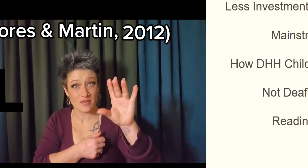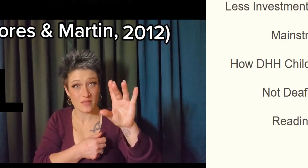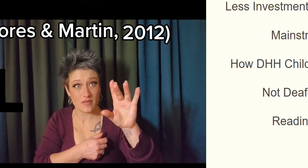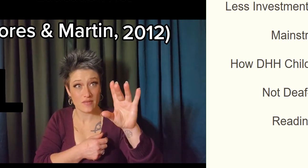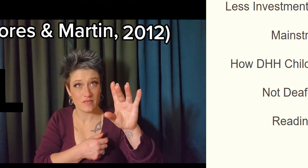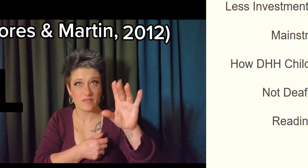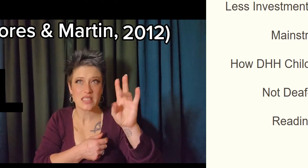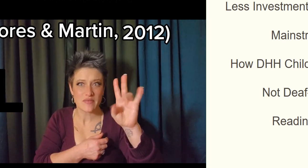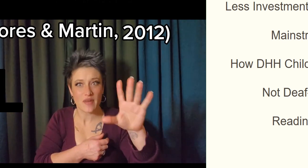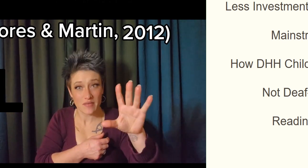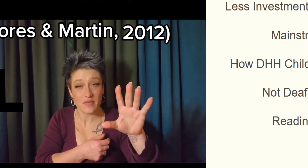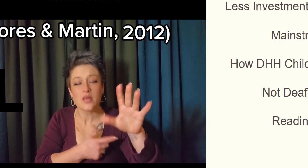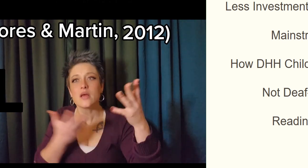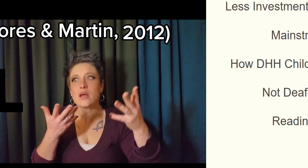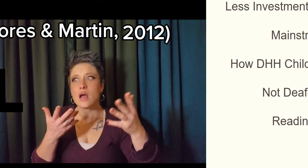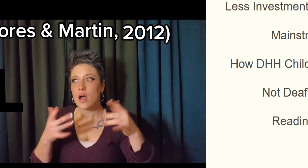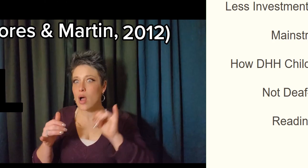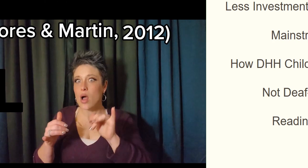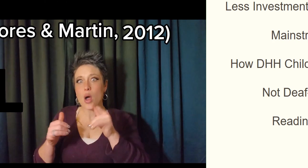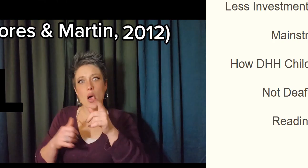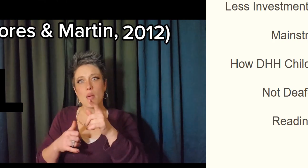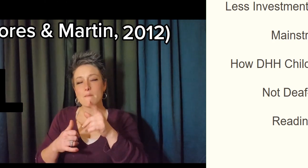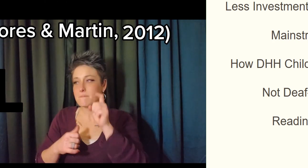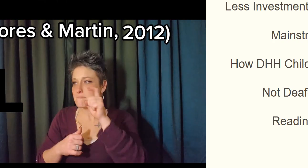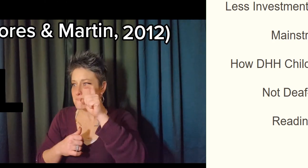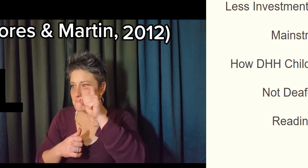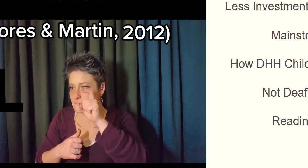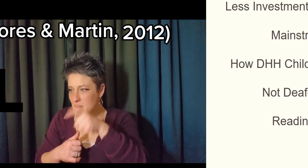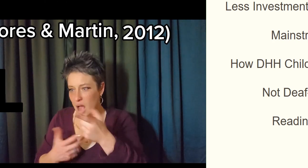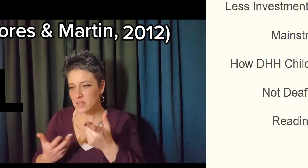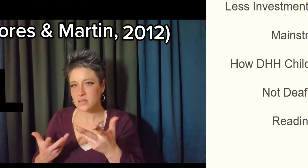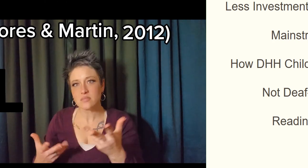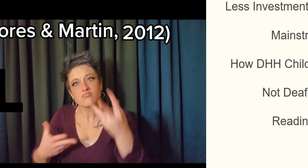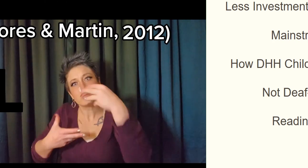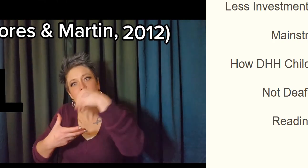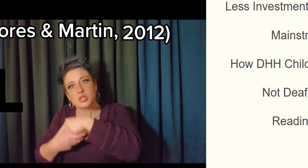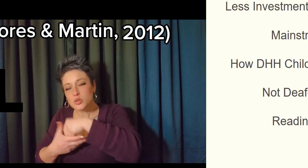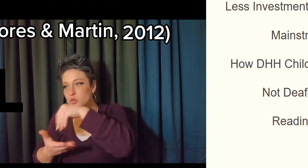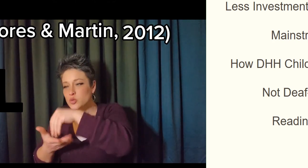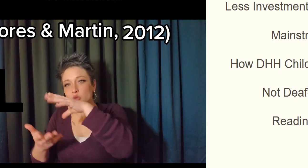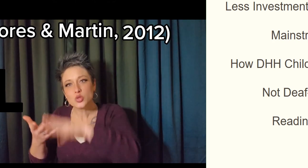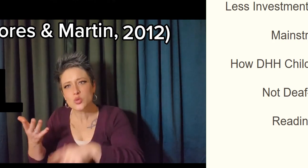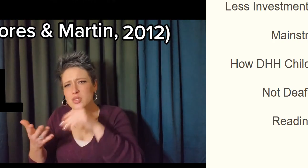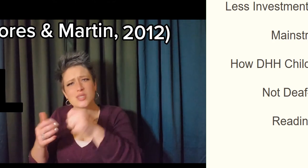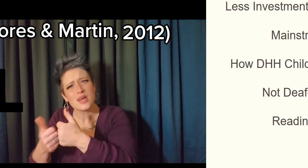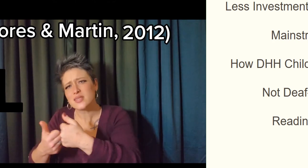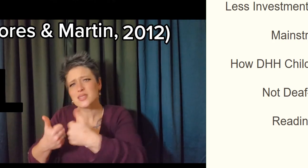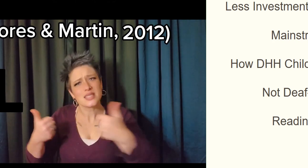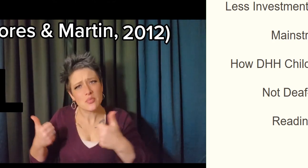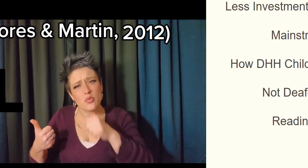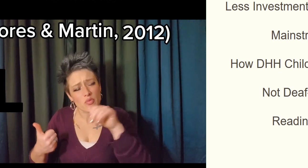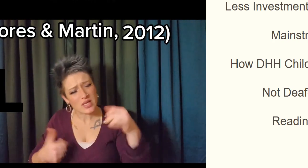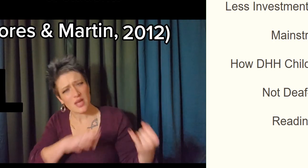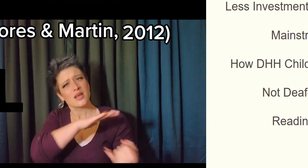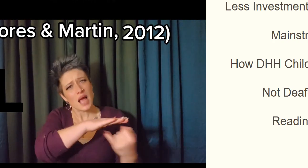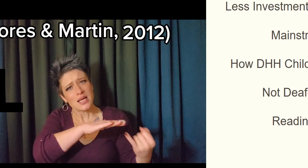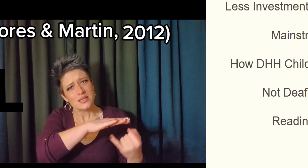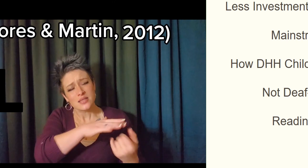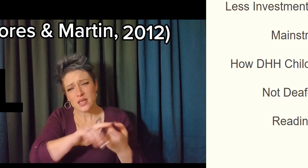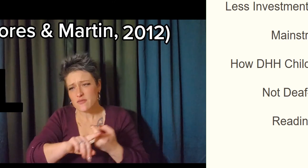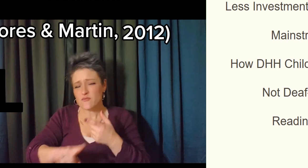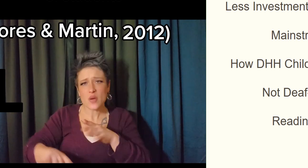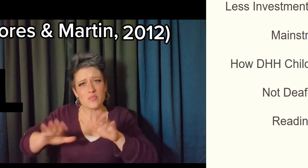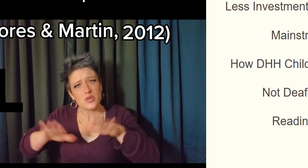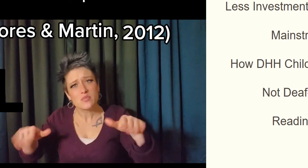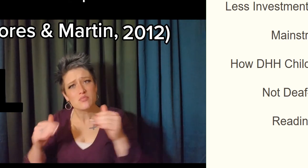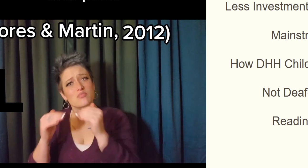Since this happened right about the time of the 1975 Education Act, we had people who were very invested in the inclusion of